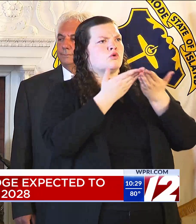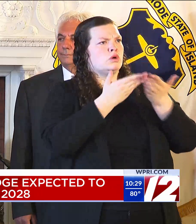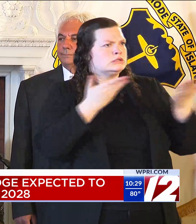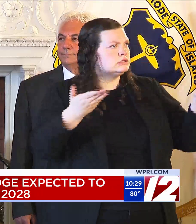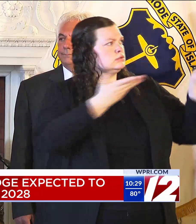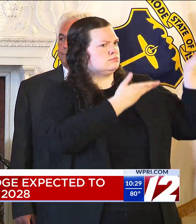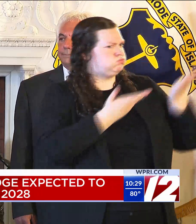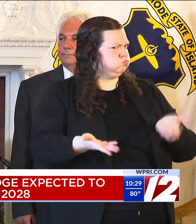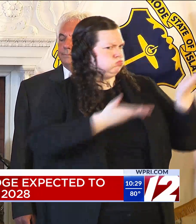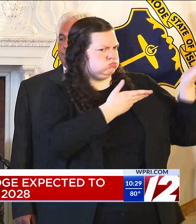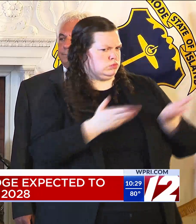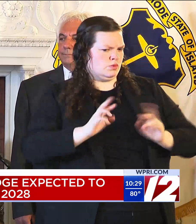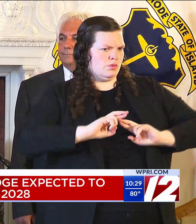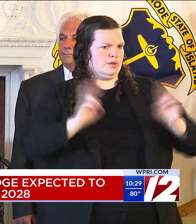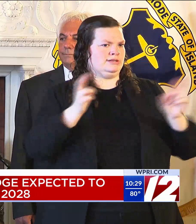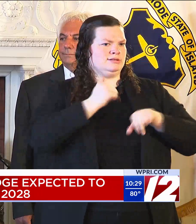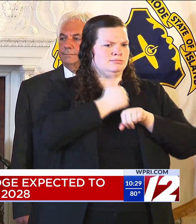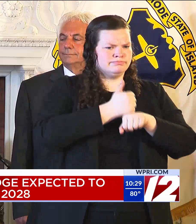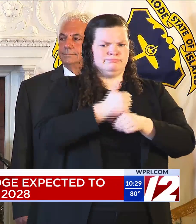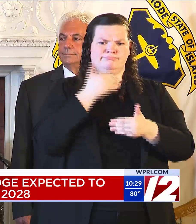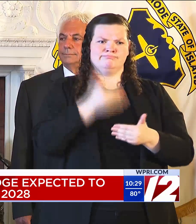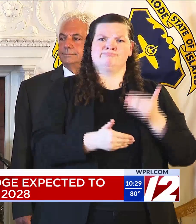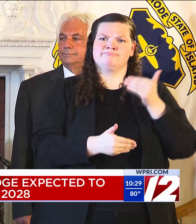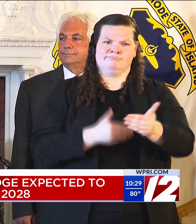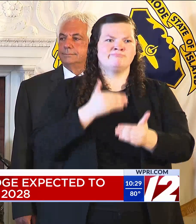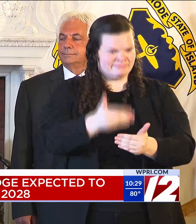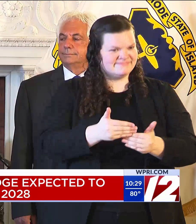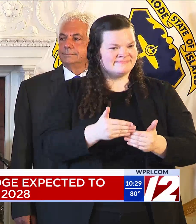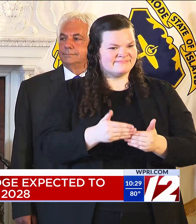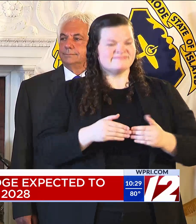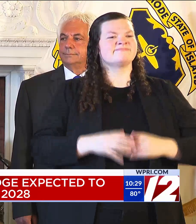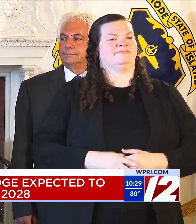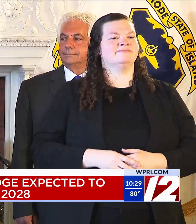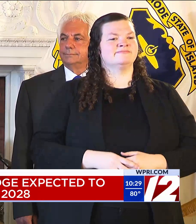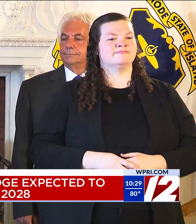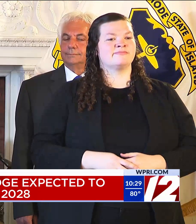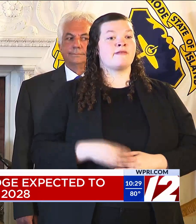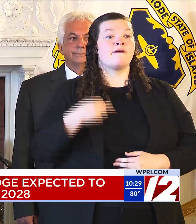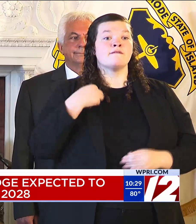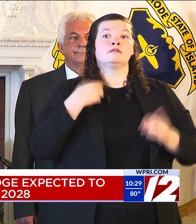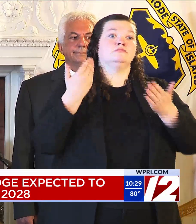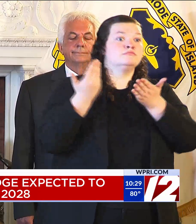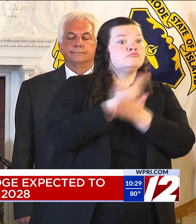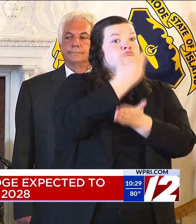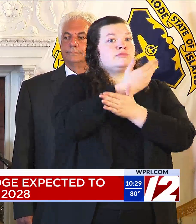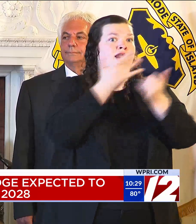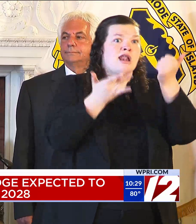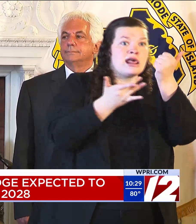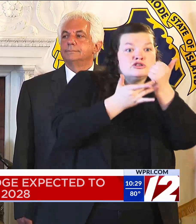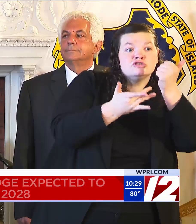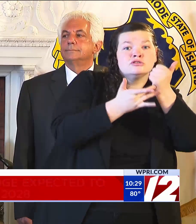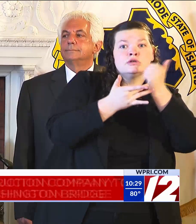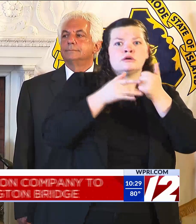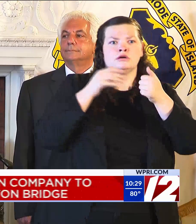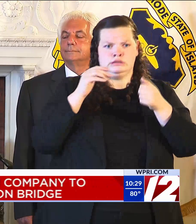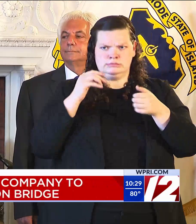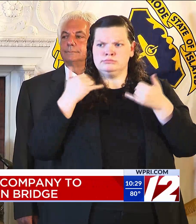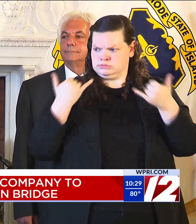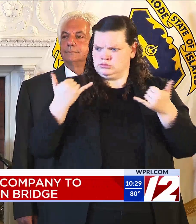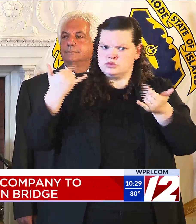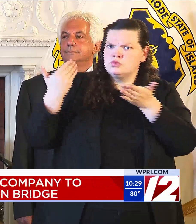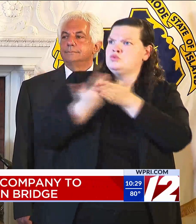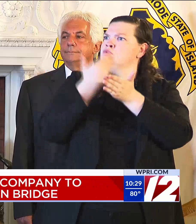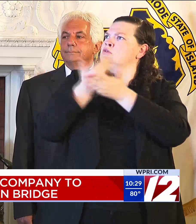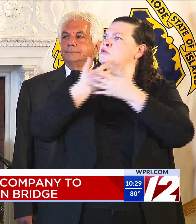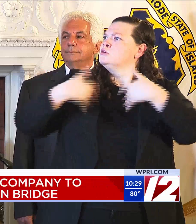we'll be able to implement state-of-the-art construction techniques and quickly to respond to any changes or new developments. Finally,